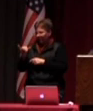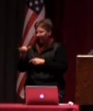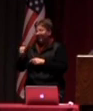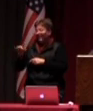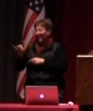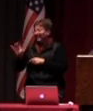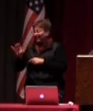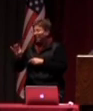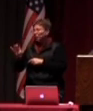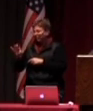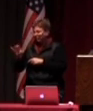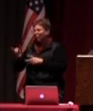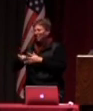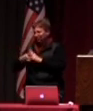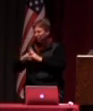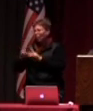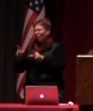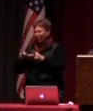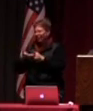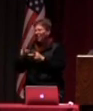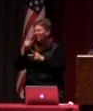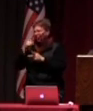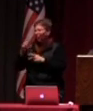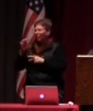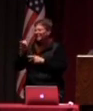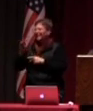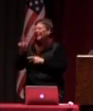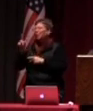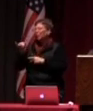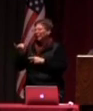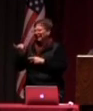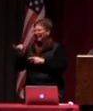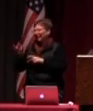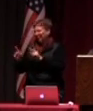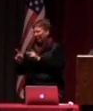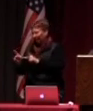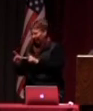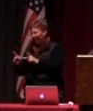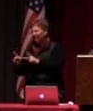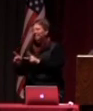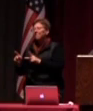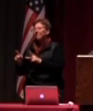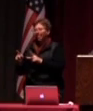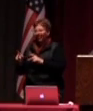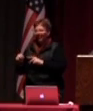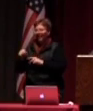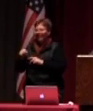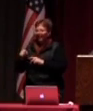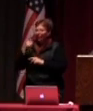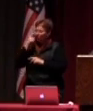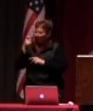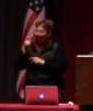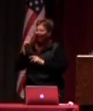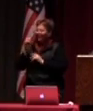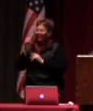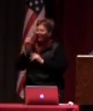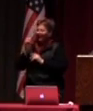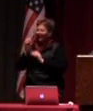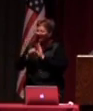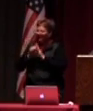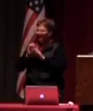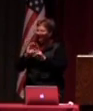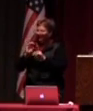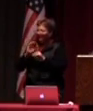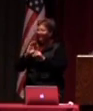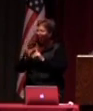birthplace of modern forms and ideas of celebrity. And these forms and ideas, in turn, grew out of an Enlightenment-era culture that was as